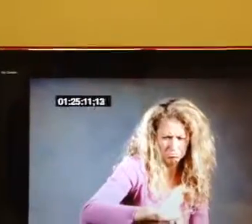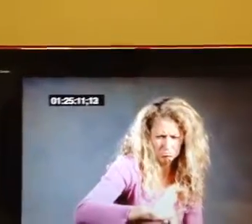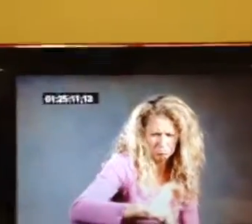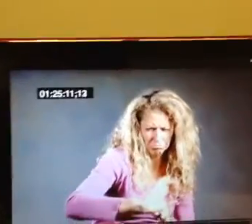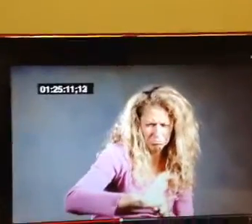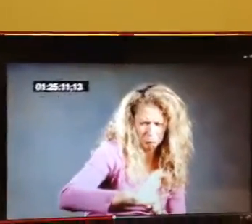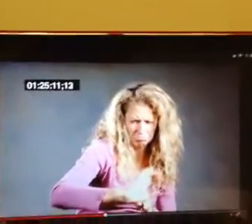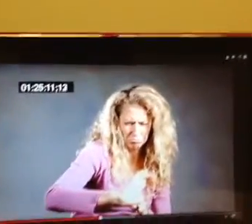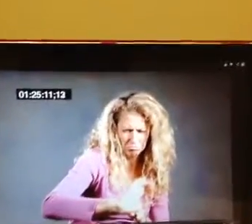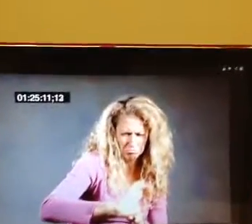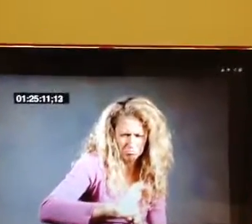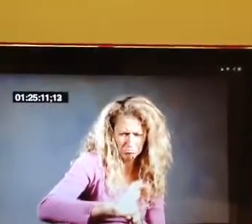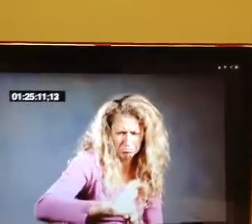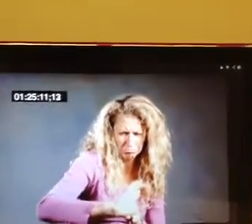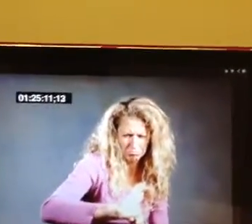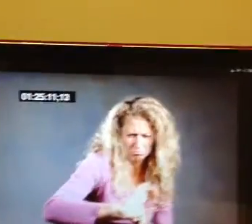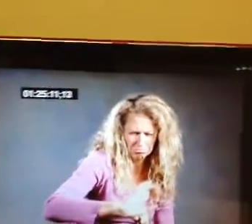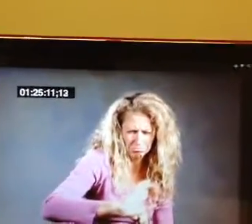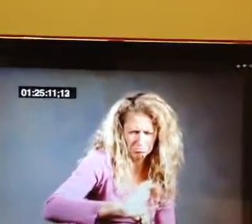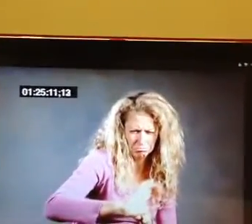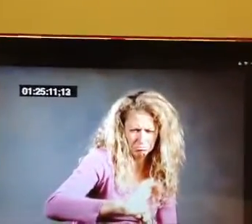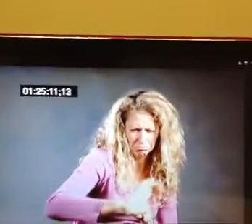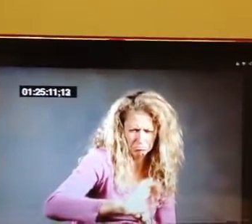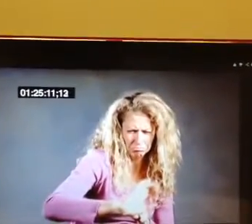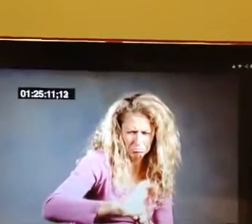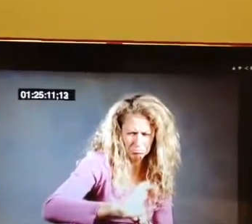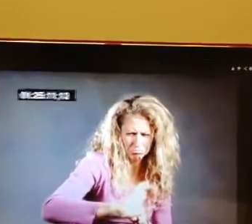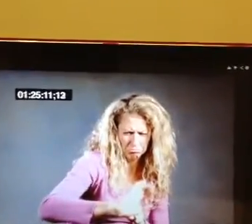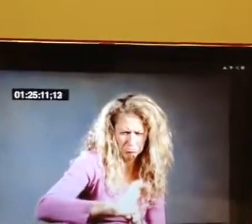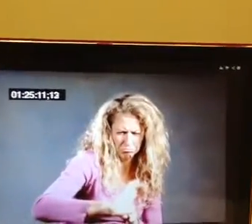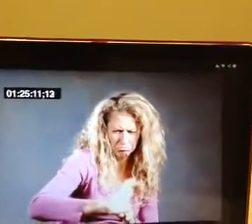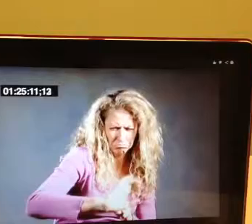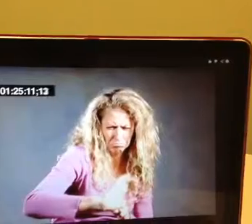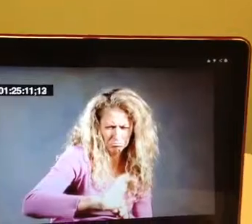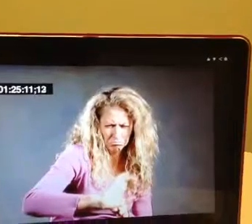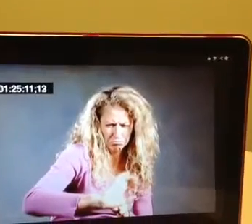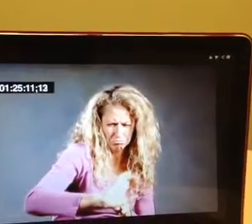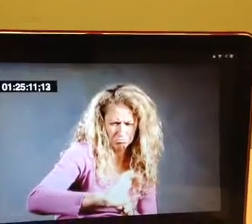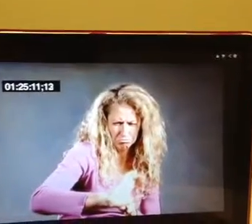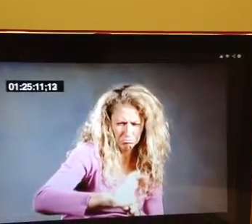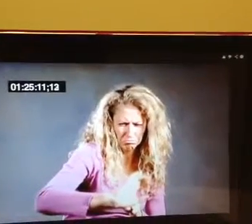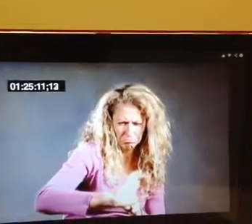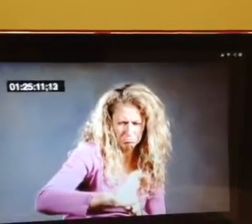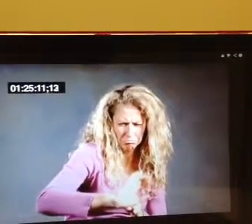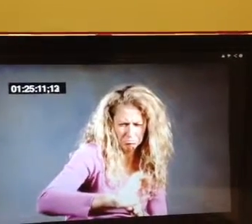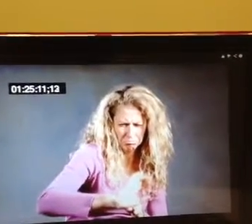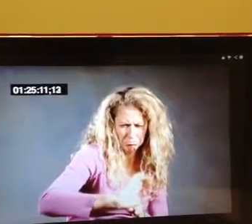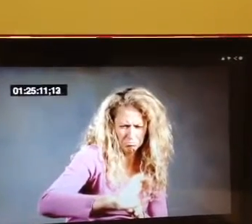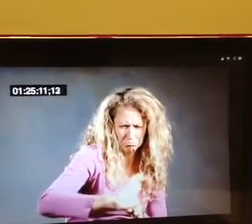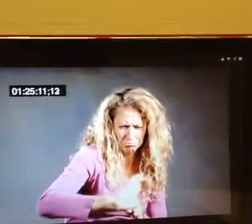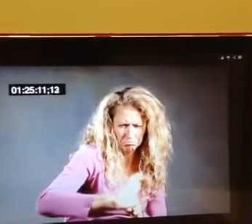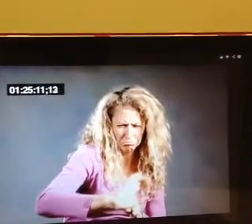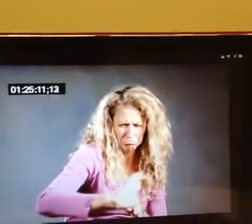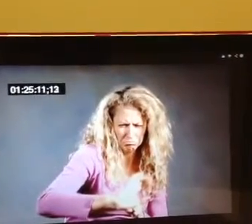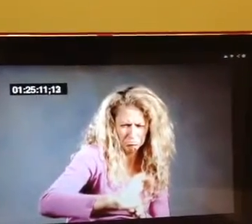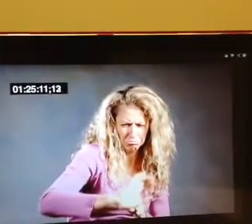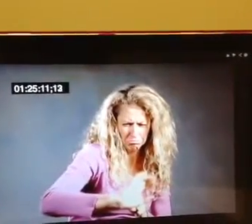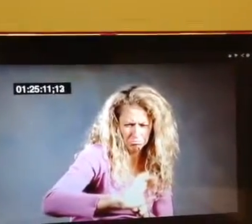So I'm a beginner, and I didn't realize that with cabbage seeds, you just could place one in by hand